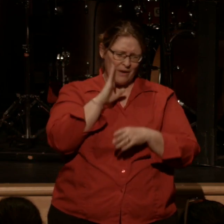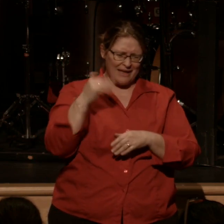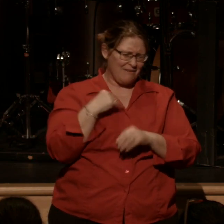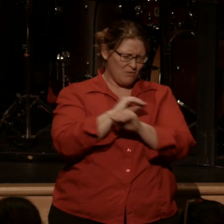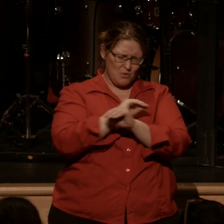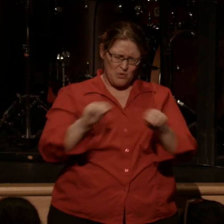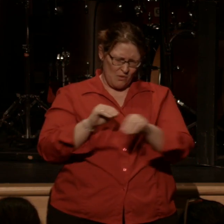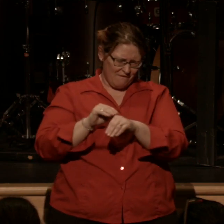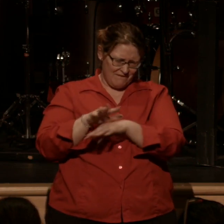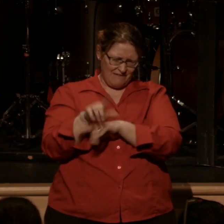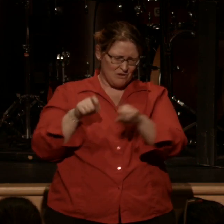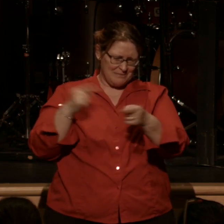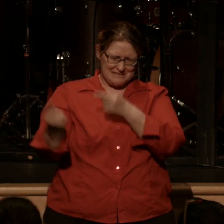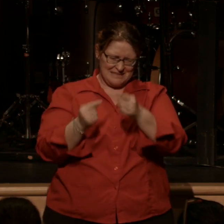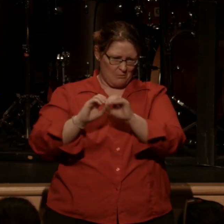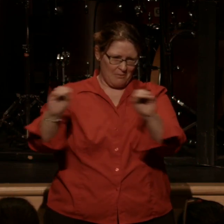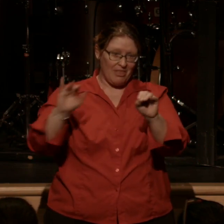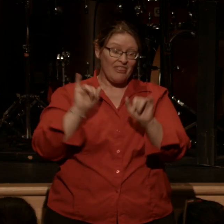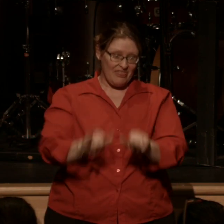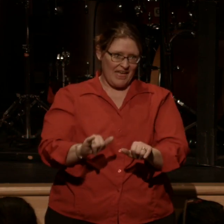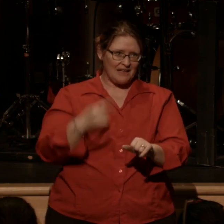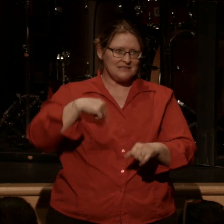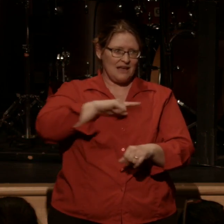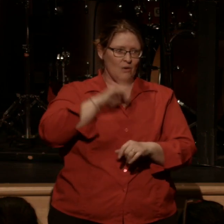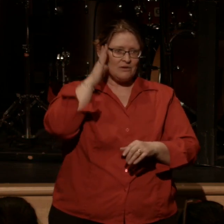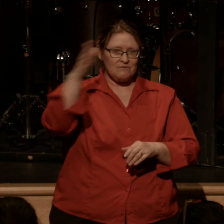no effects of sin. That is our future.